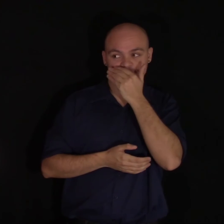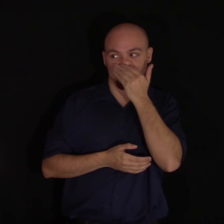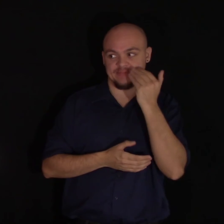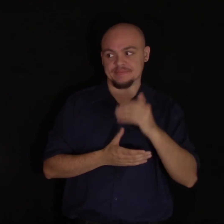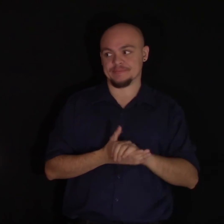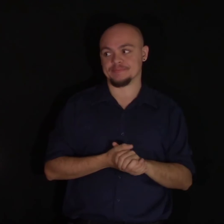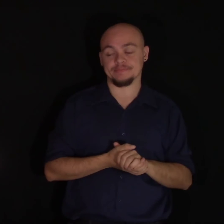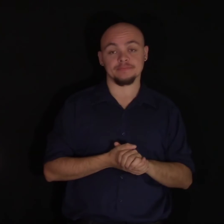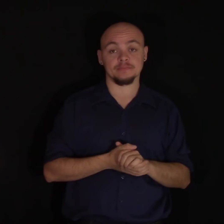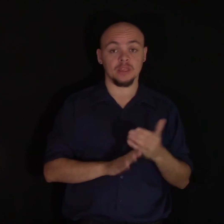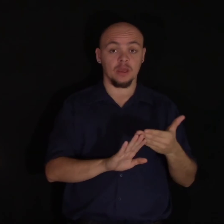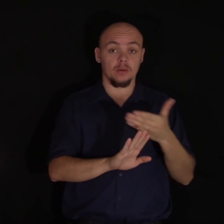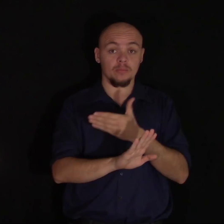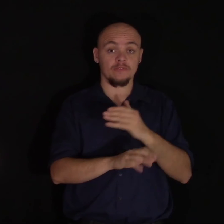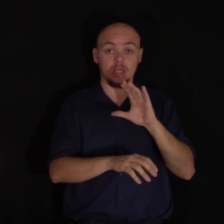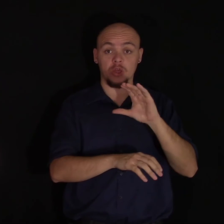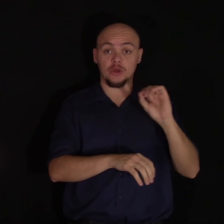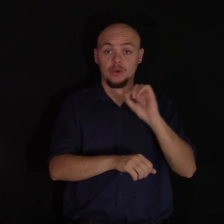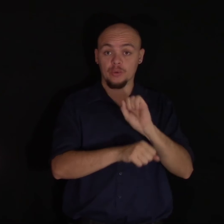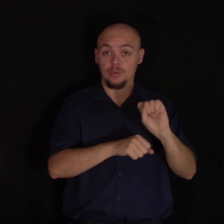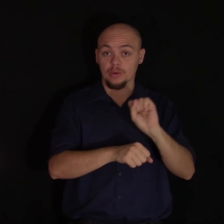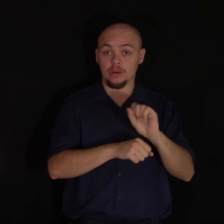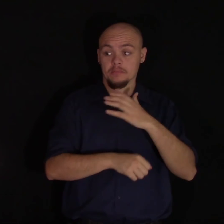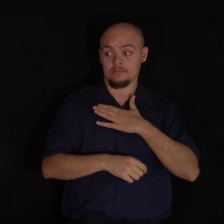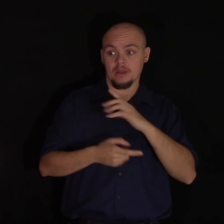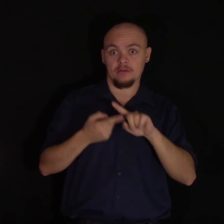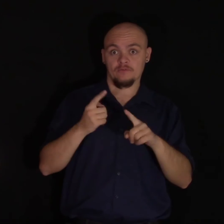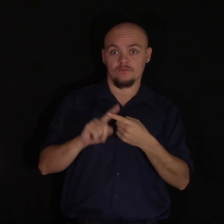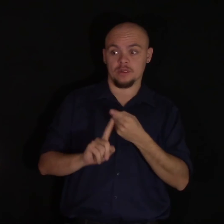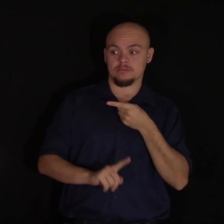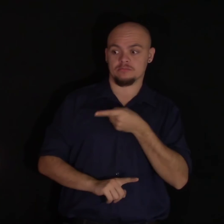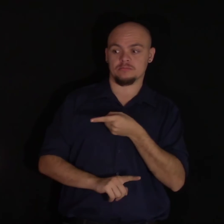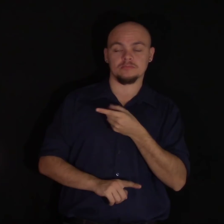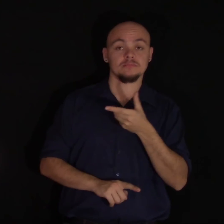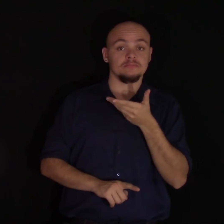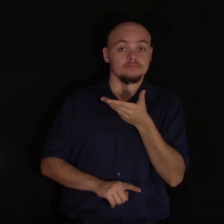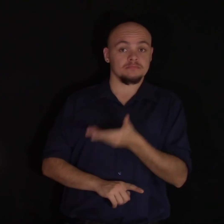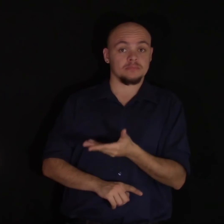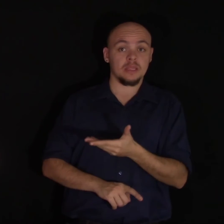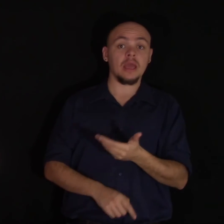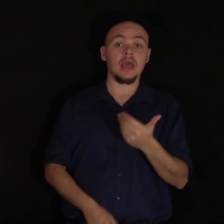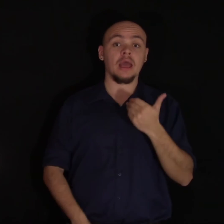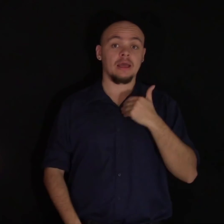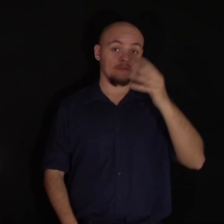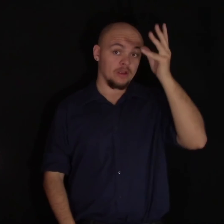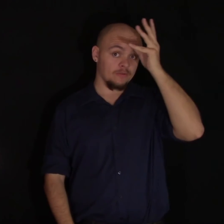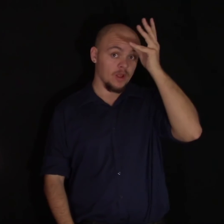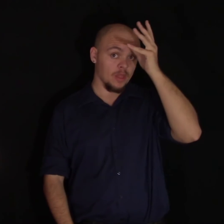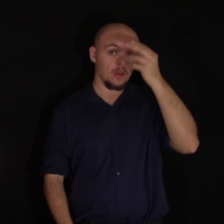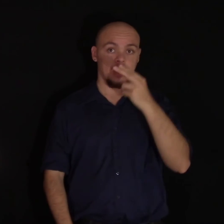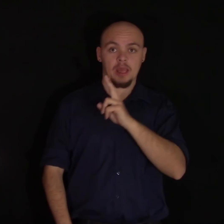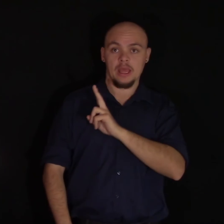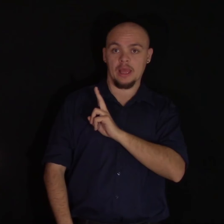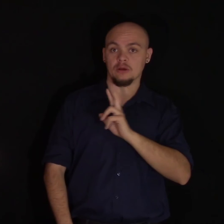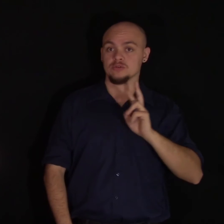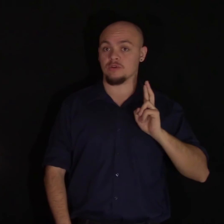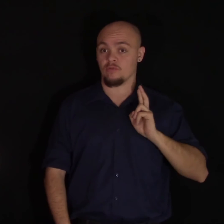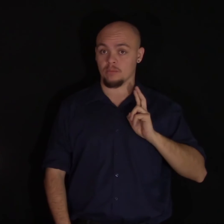A former coworker and friend of mine has a father that serves in the Kansas House of